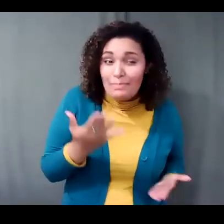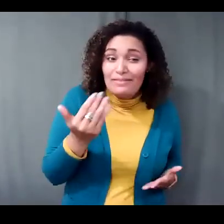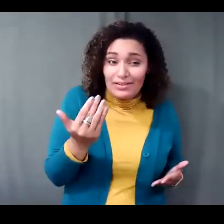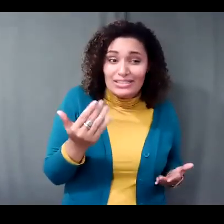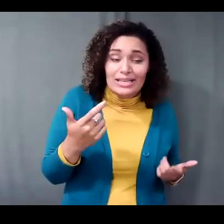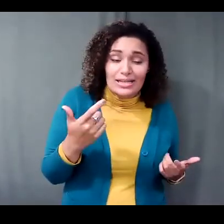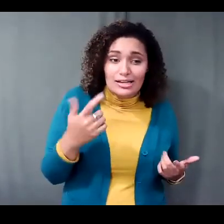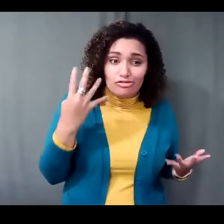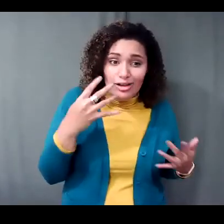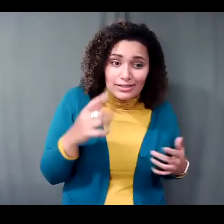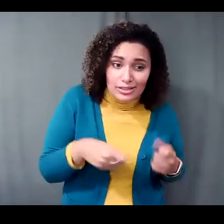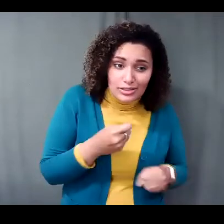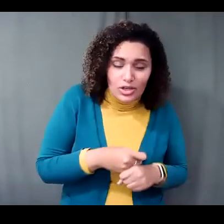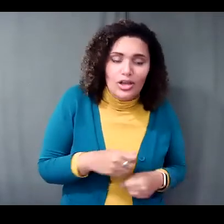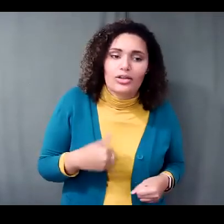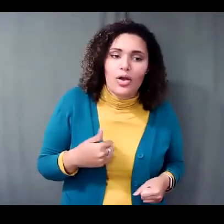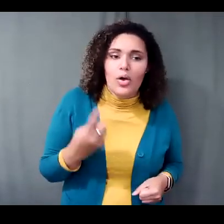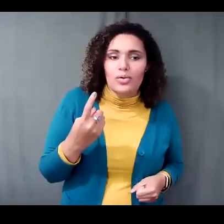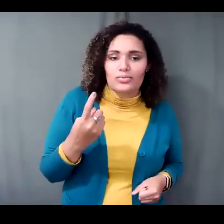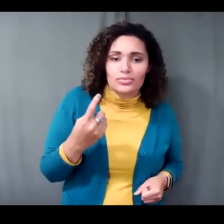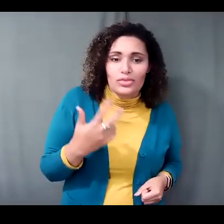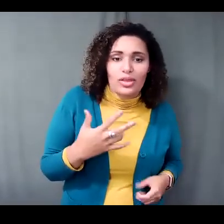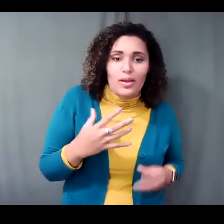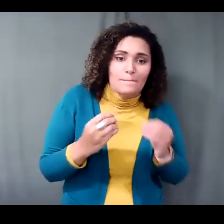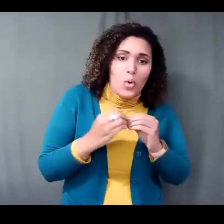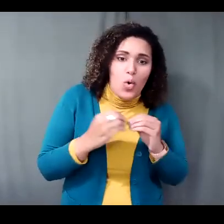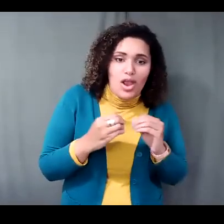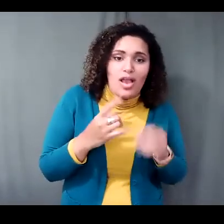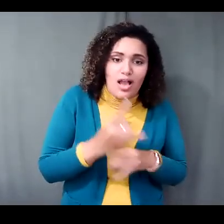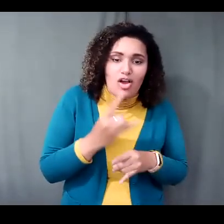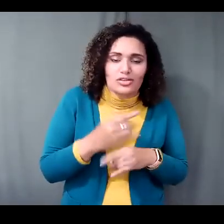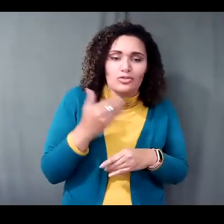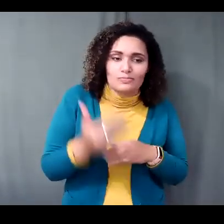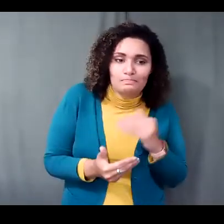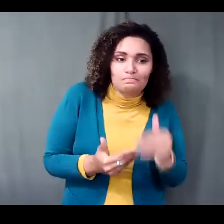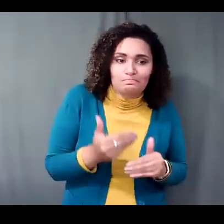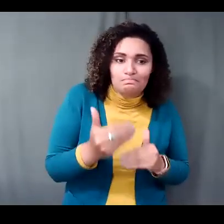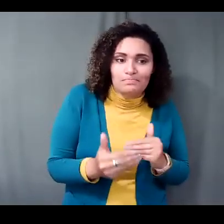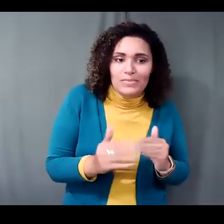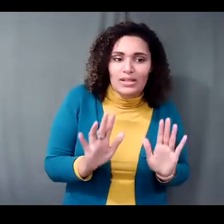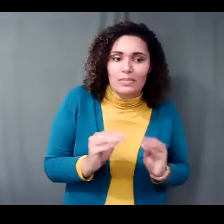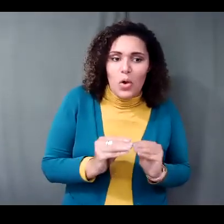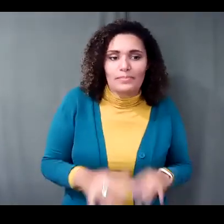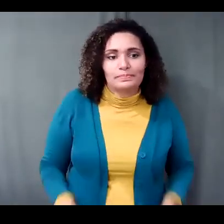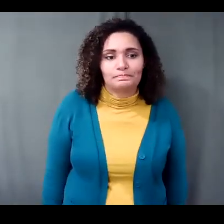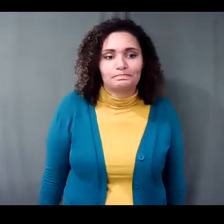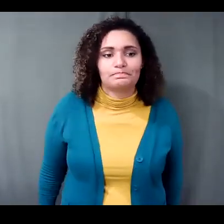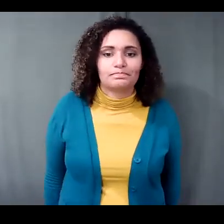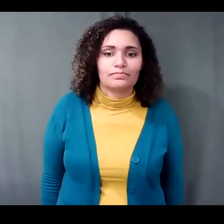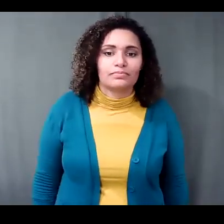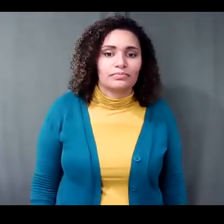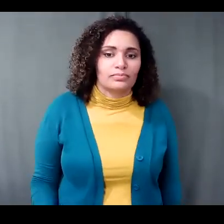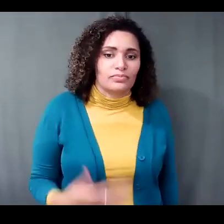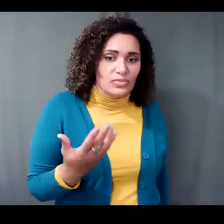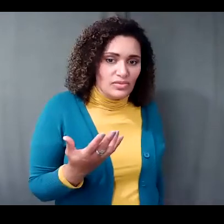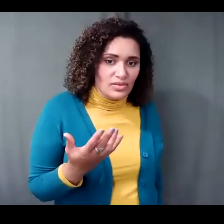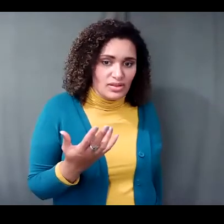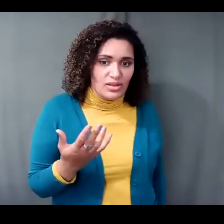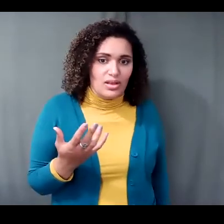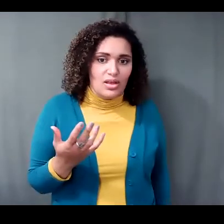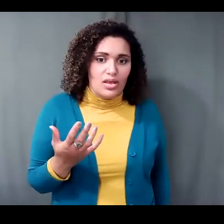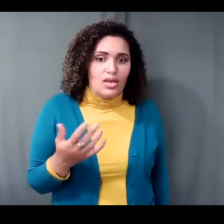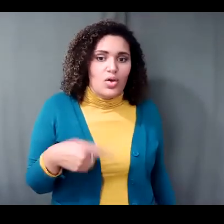of buying a big wooden tank to put outside and make it in that, and maybe we'll get some